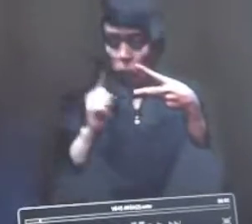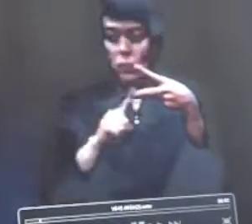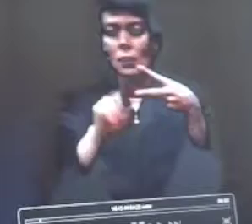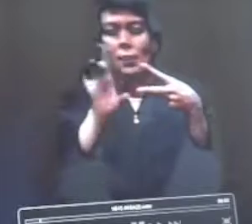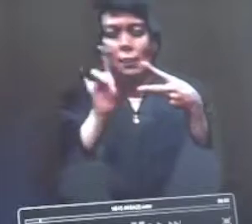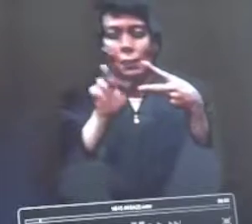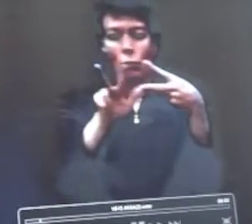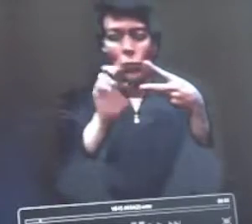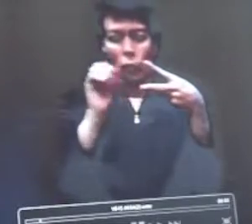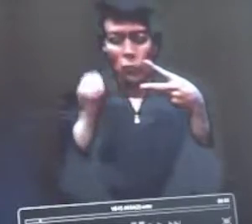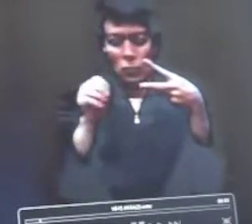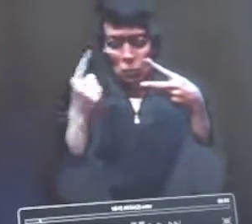There was an 87 and